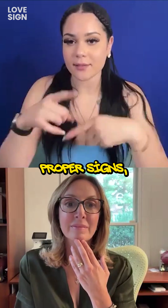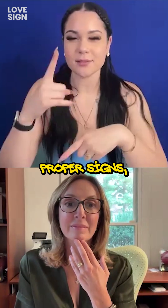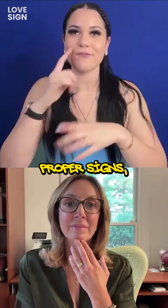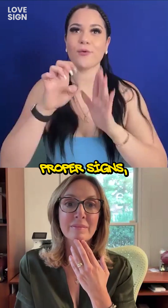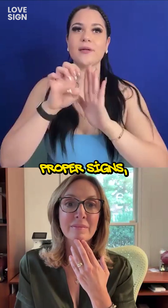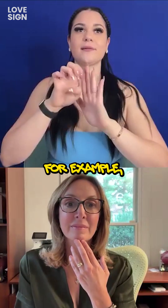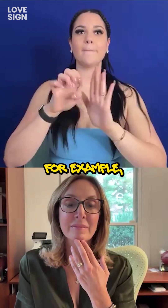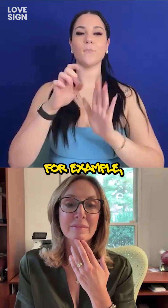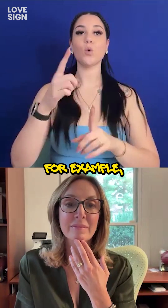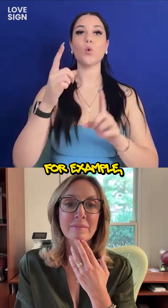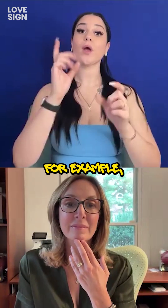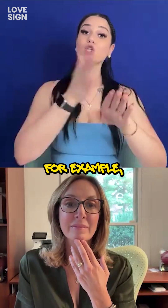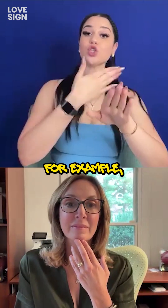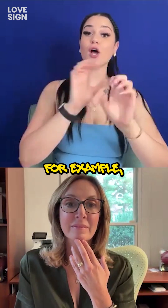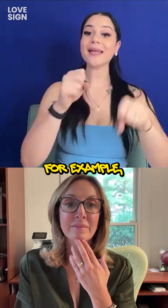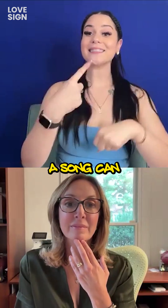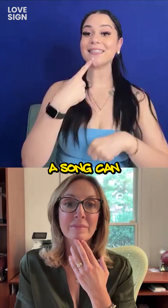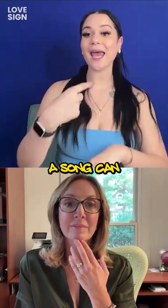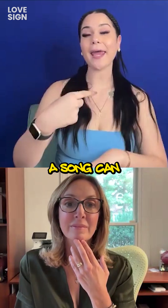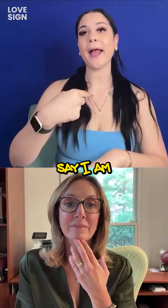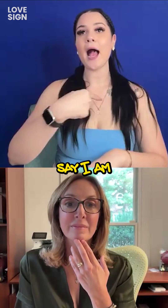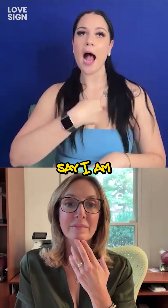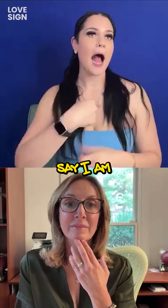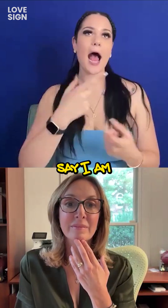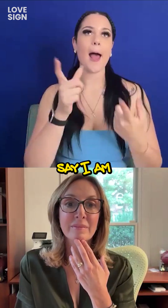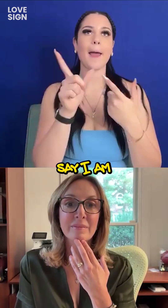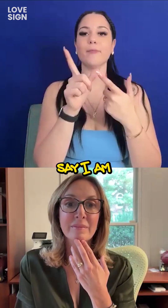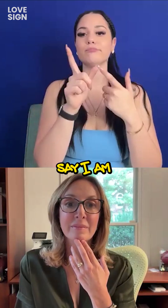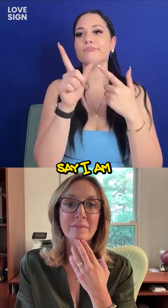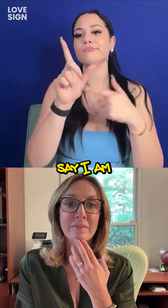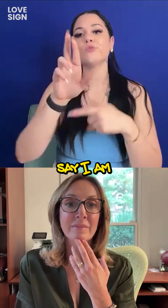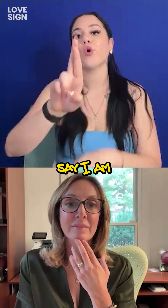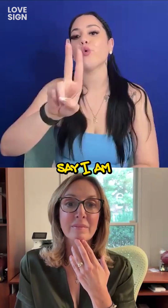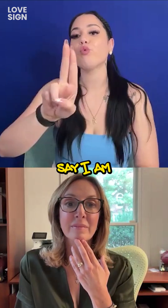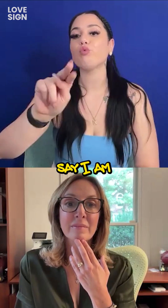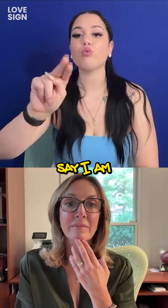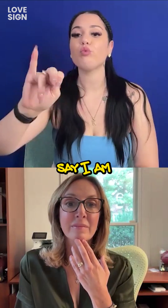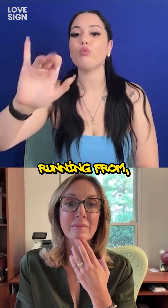the proper signs. For example, a song can say, "I am